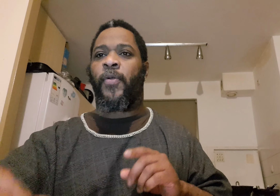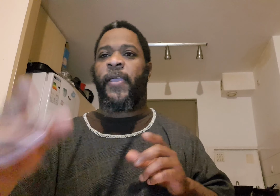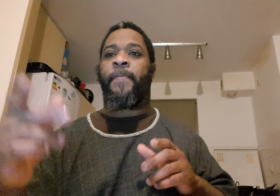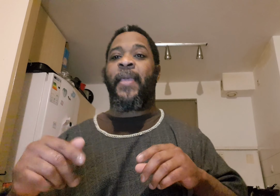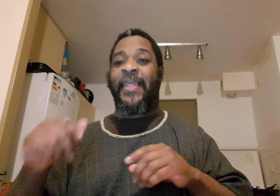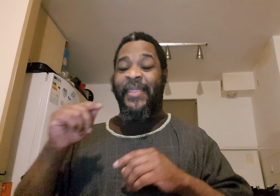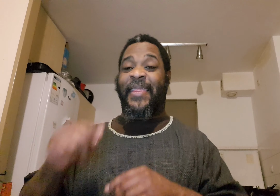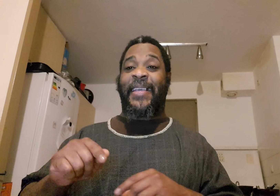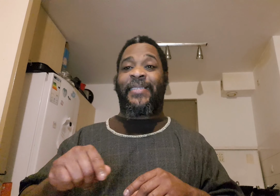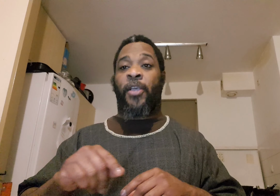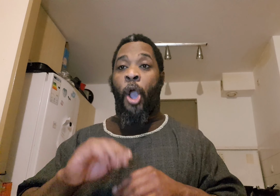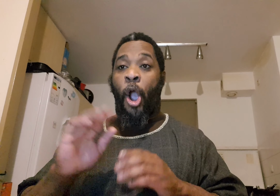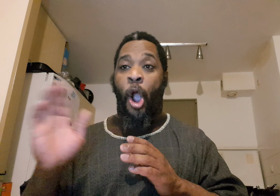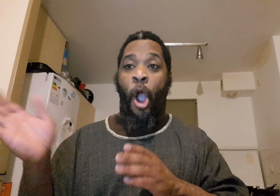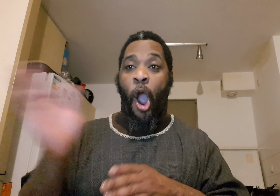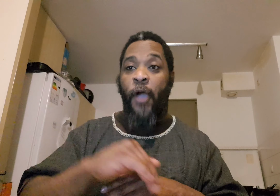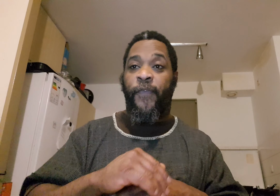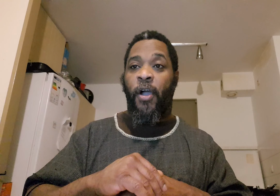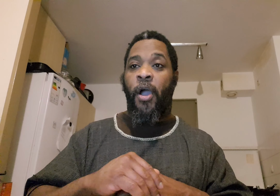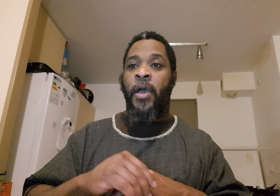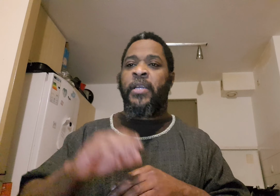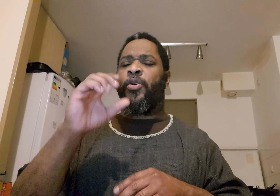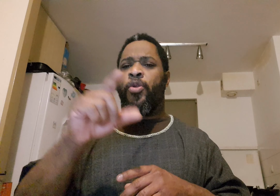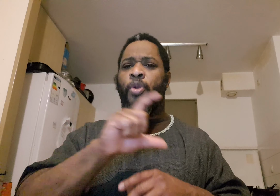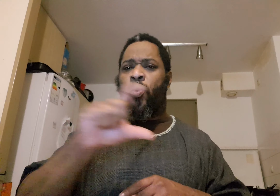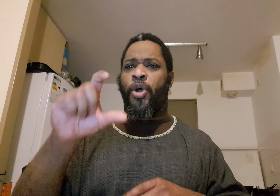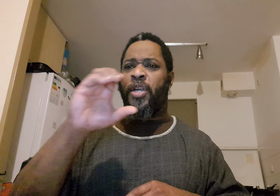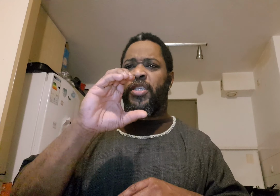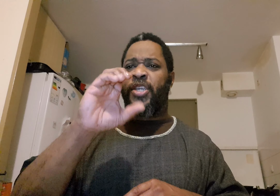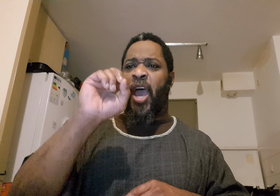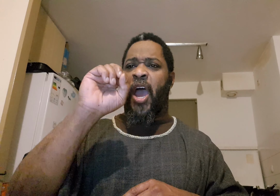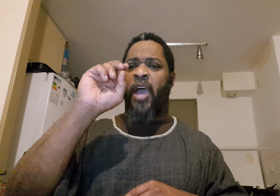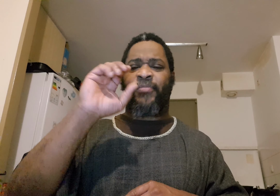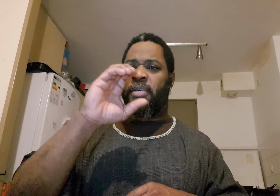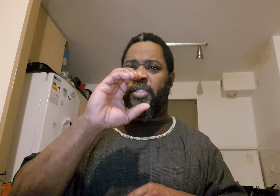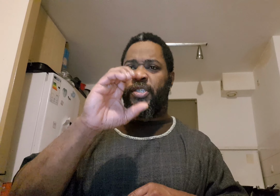okay, this cover the door shut.